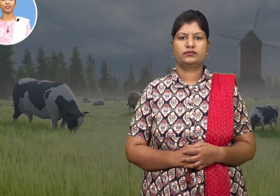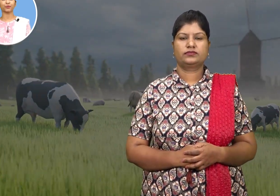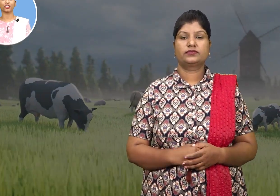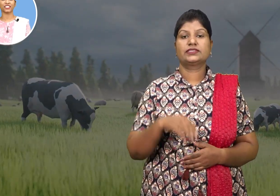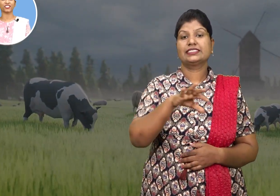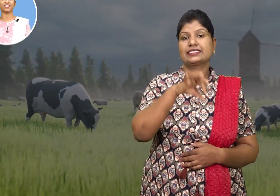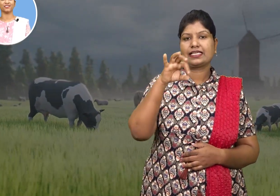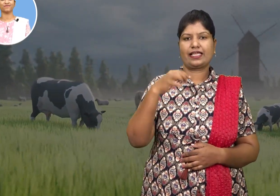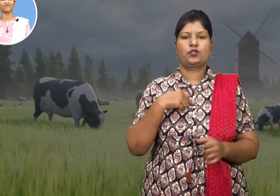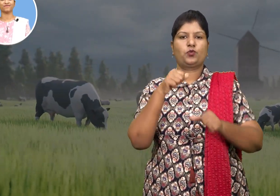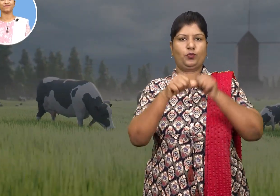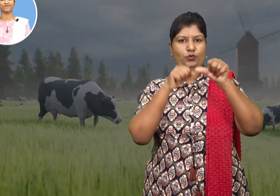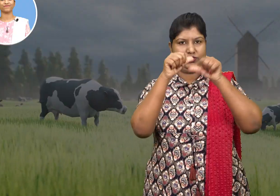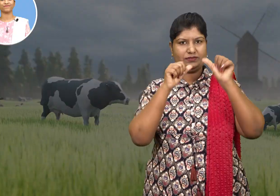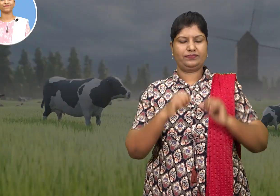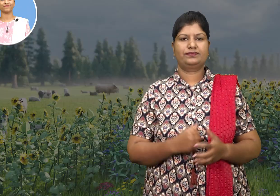Selection procedure.